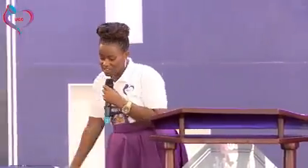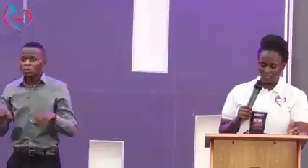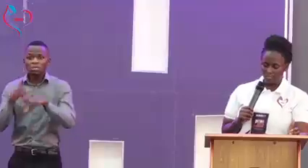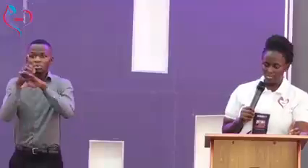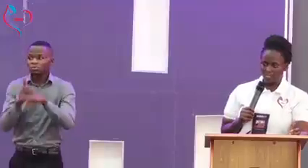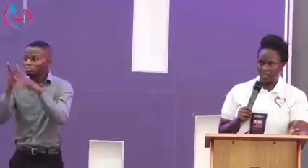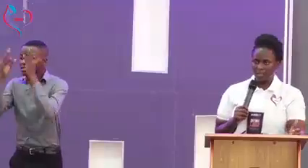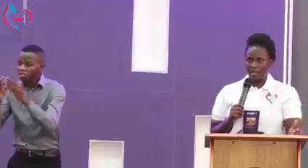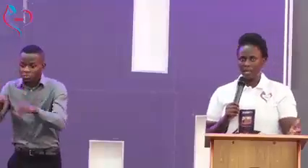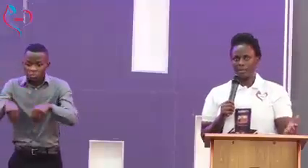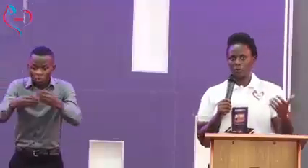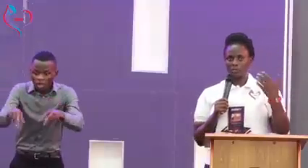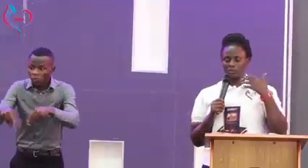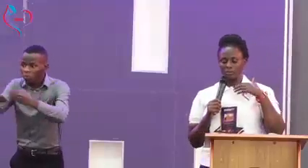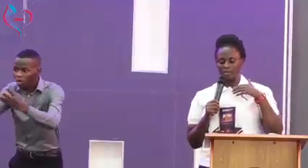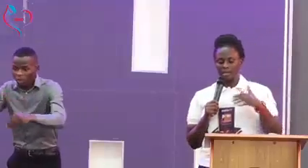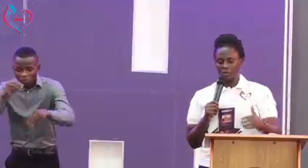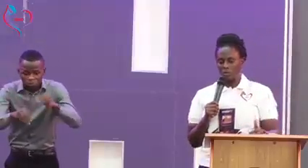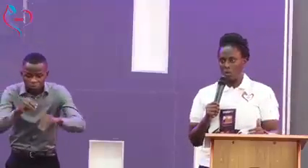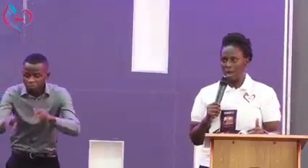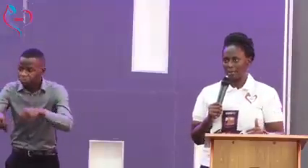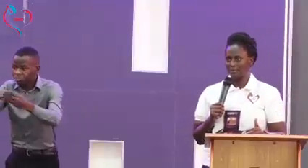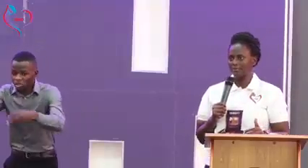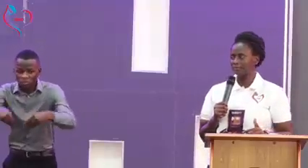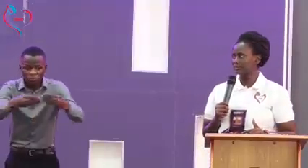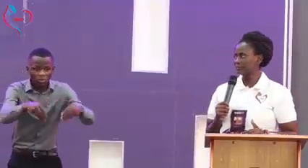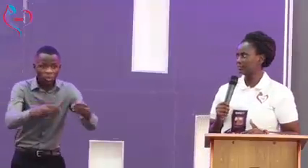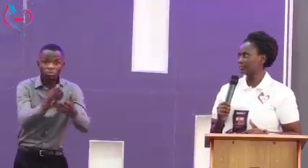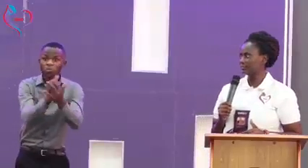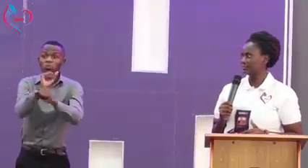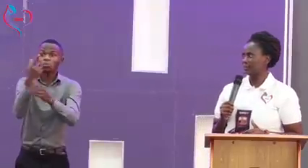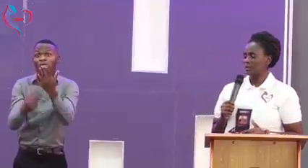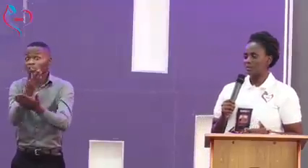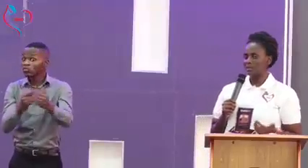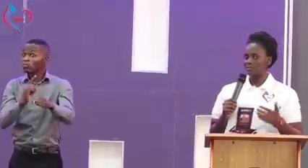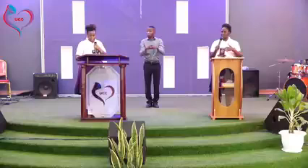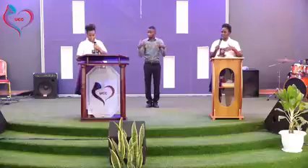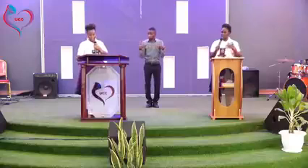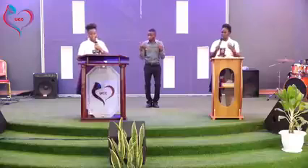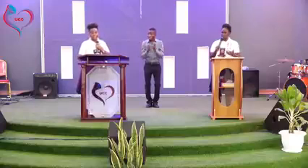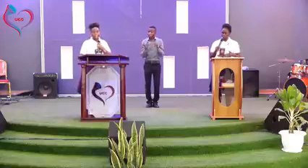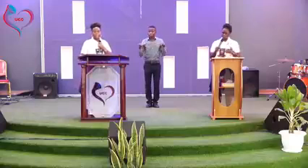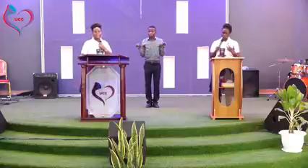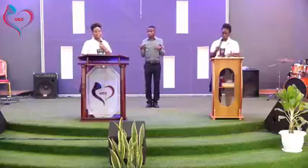Concerning things of giving, you know, we can panic sometimes,